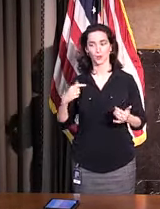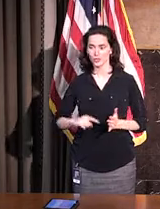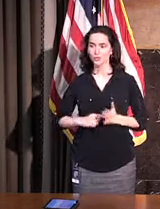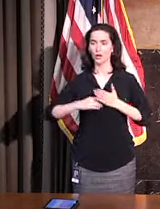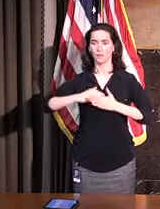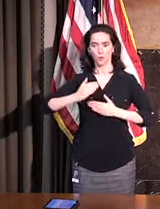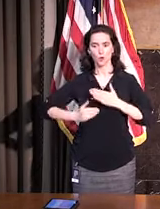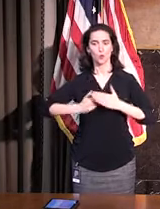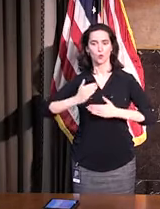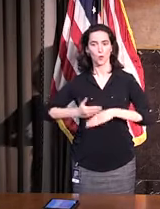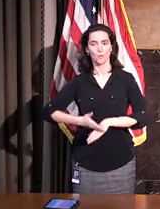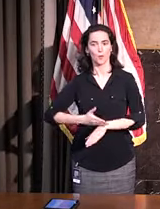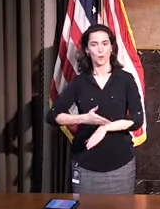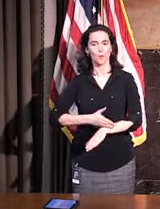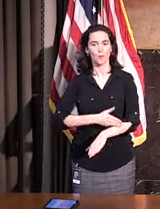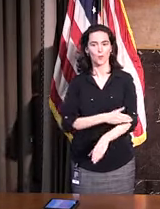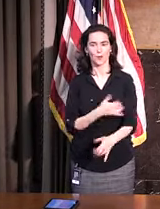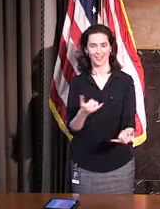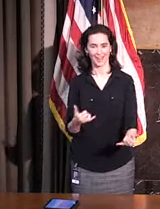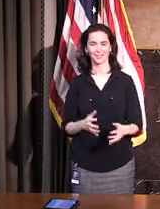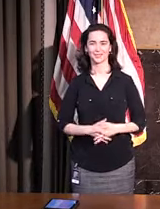moving in that direction.